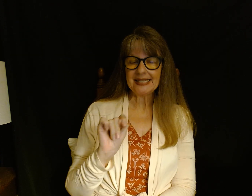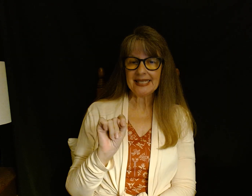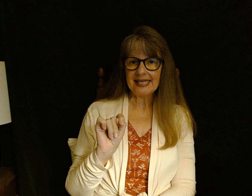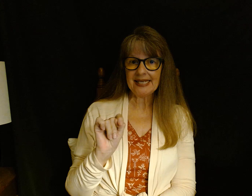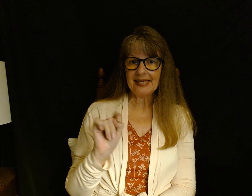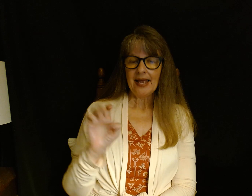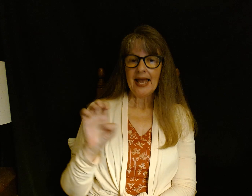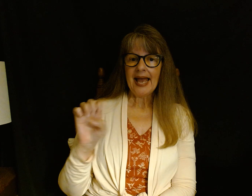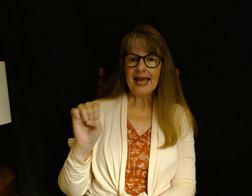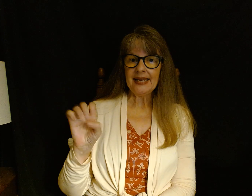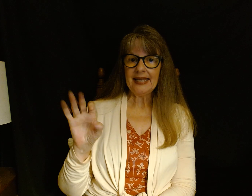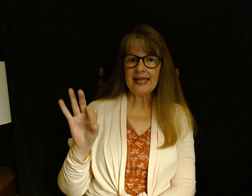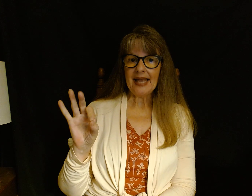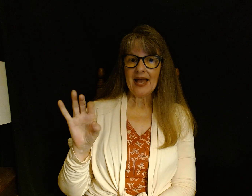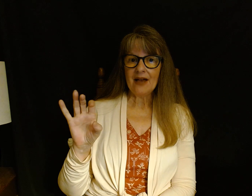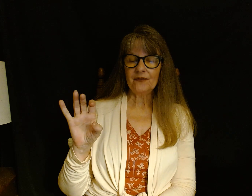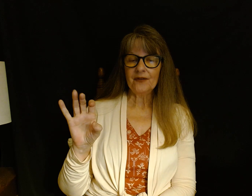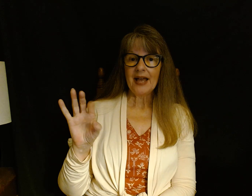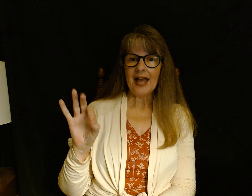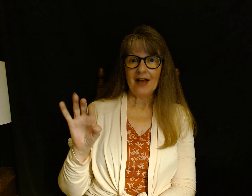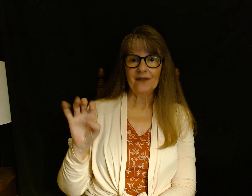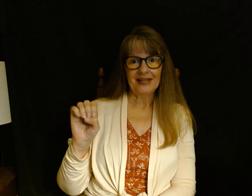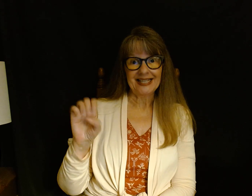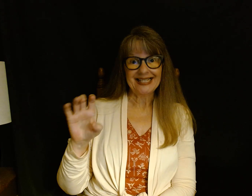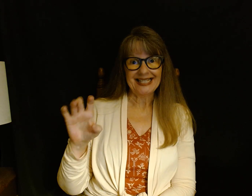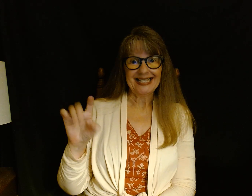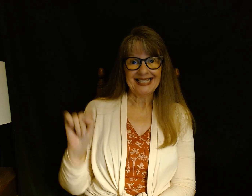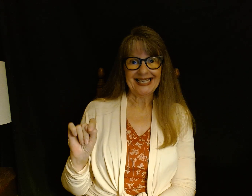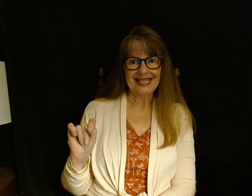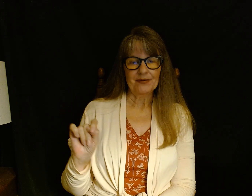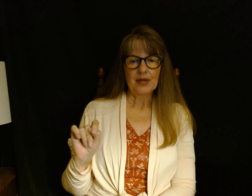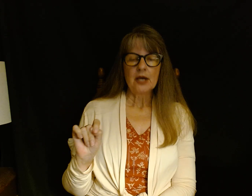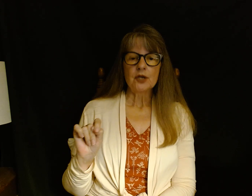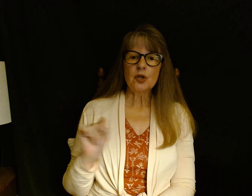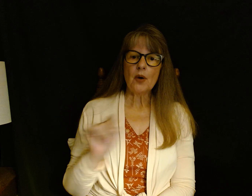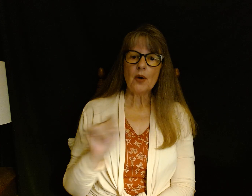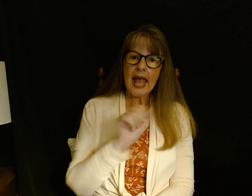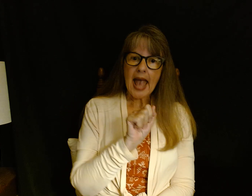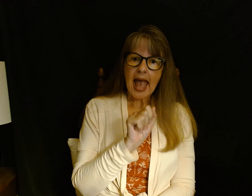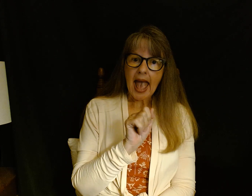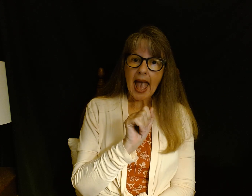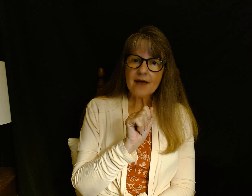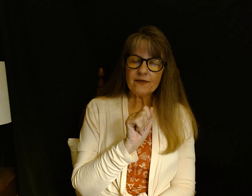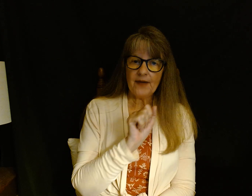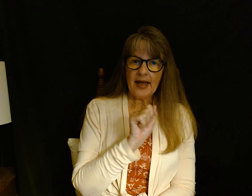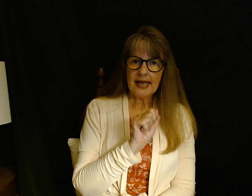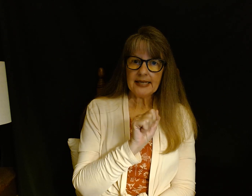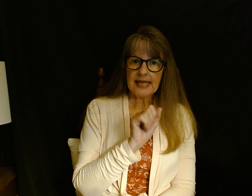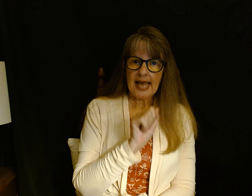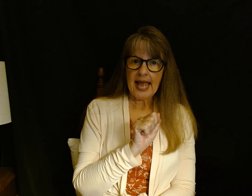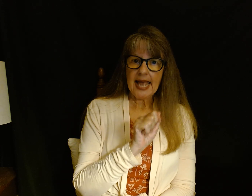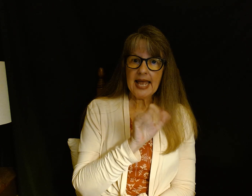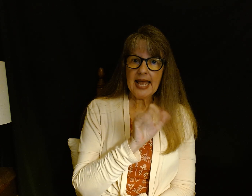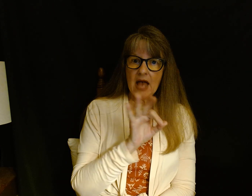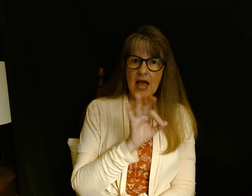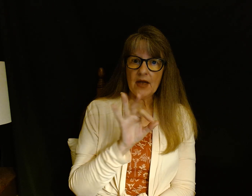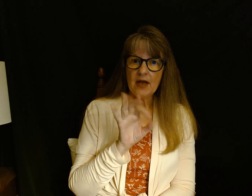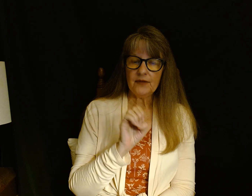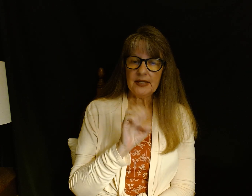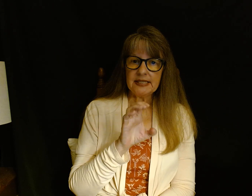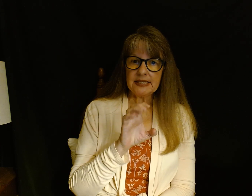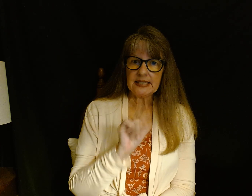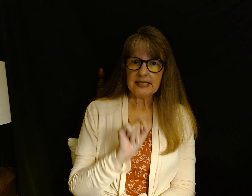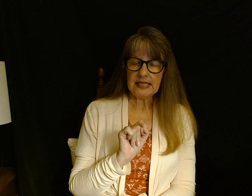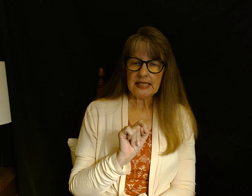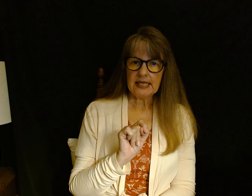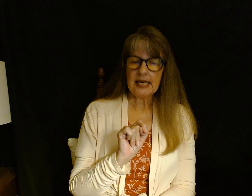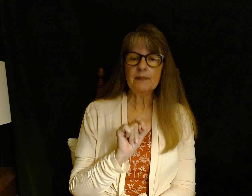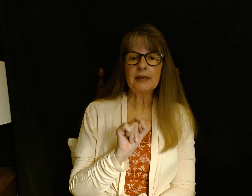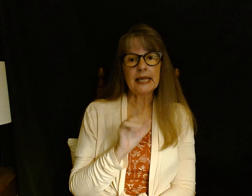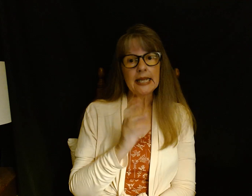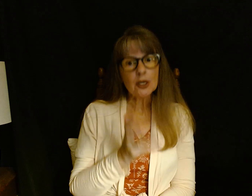A-F-F-E-C-T and E-F-F-E-C-T. So affect, A-F-F-E-C-T, can be an